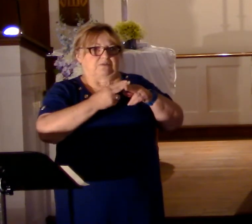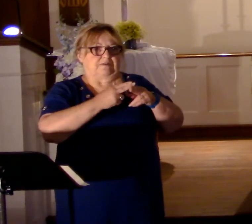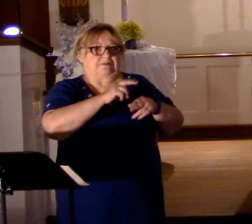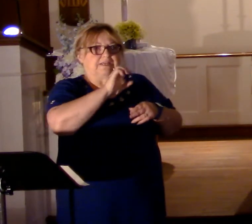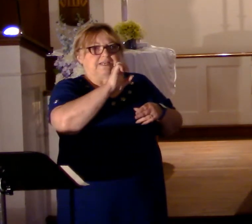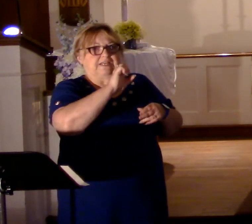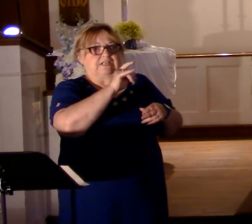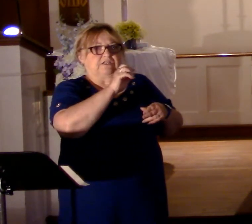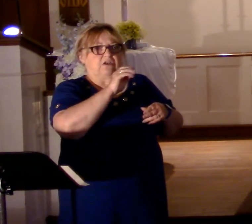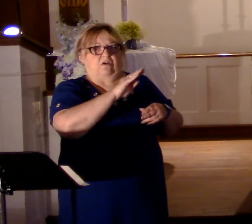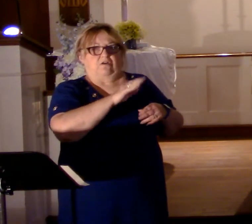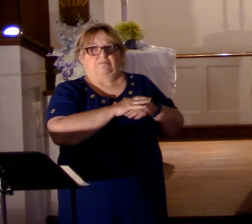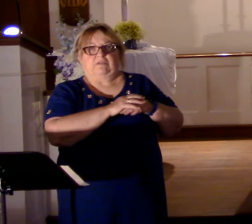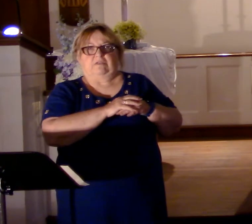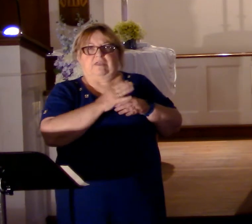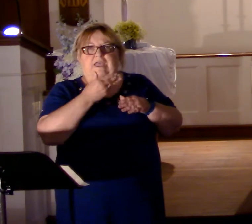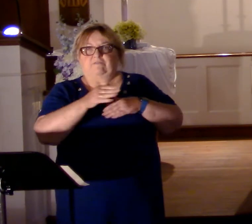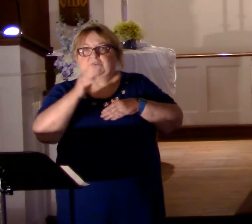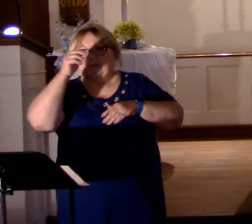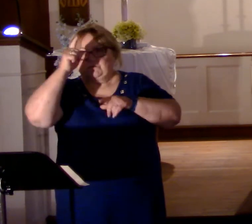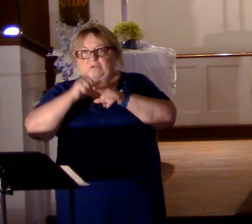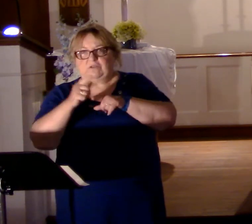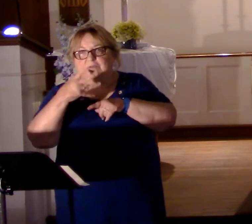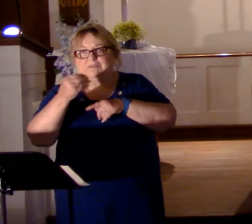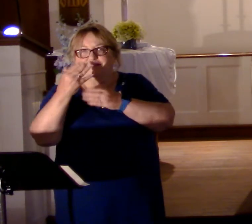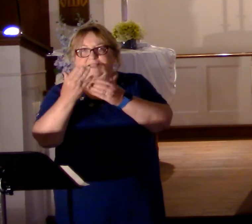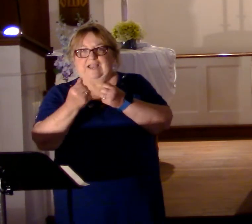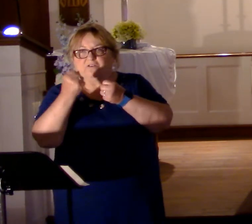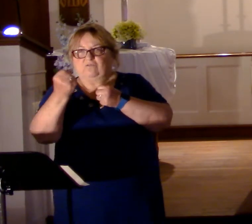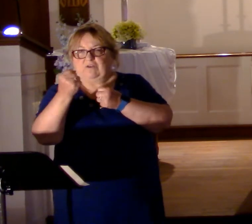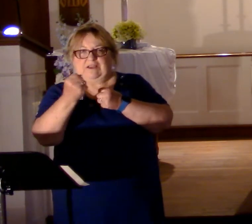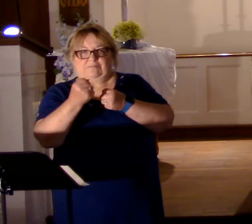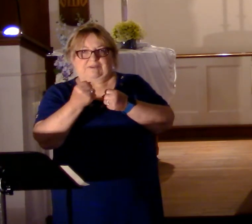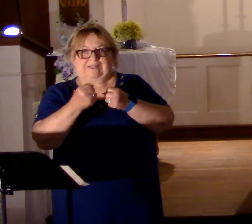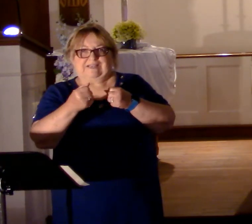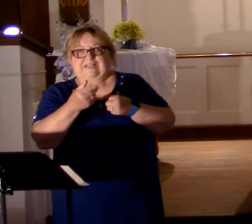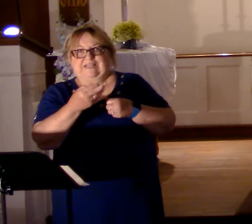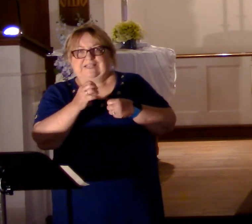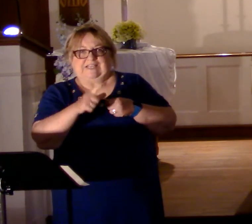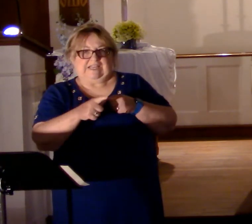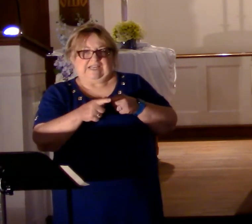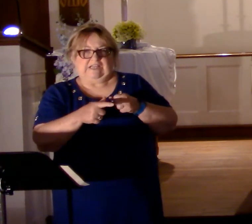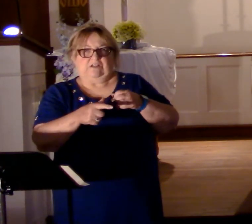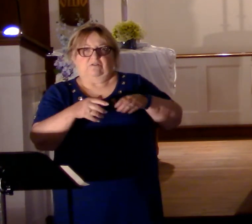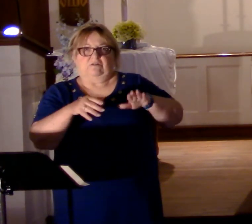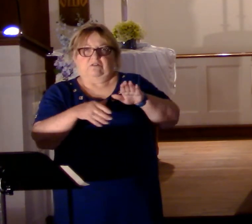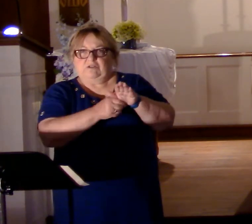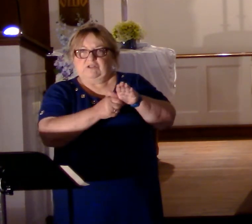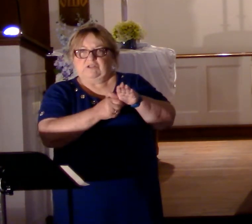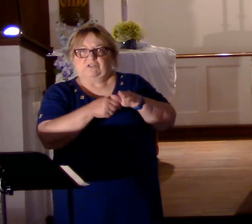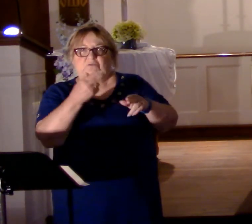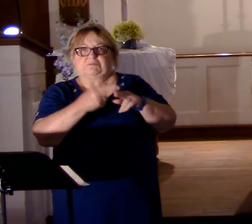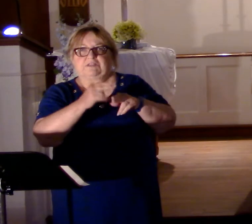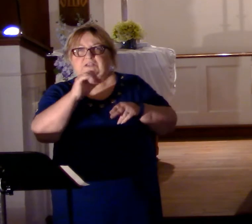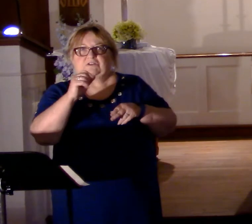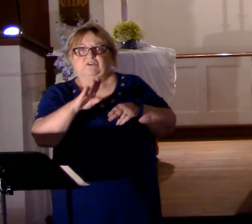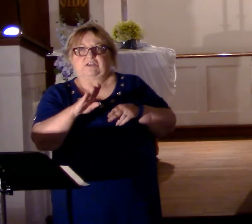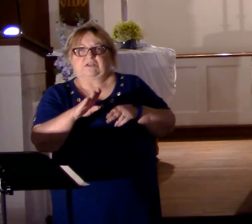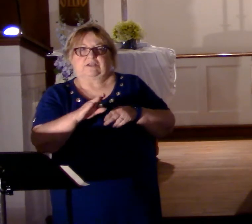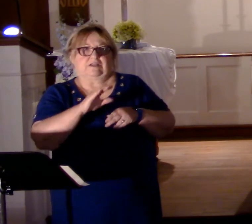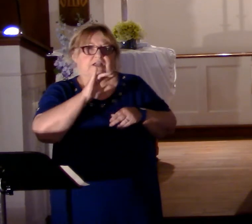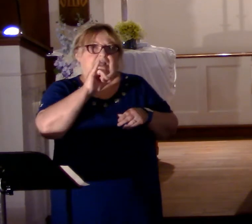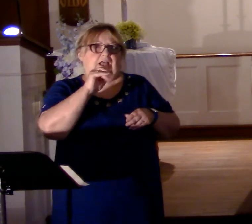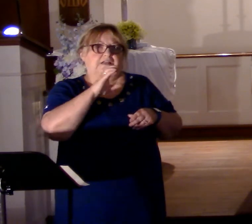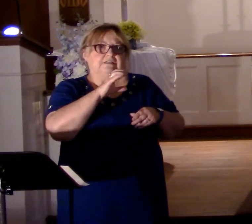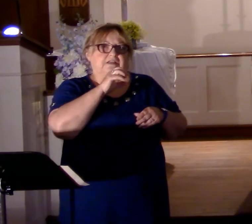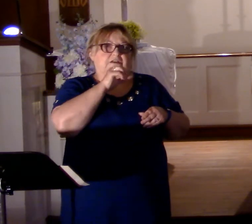Esau. After this, his brother came out with his hand grasping Esau's heel. So he was named Jacob. Isaac was 60 years